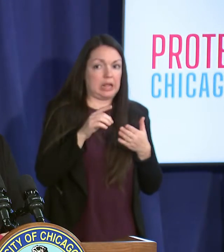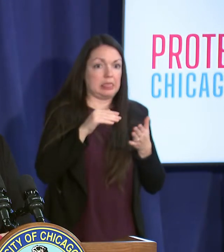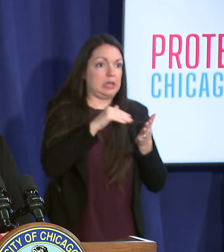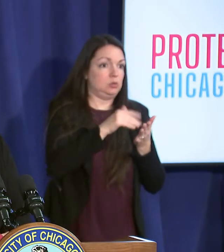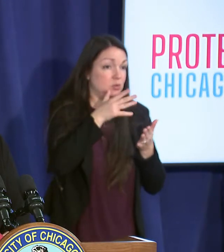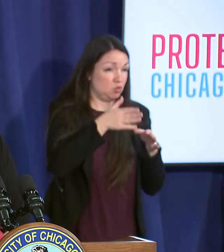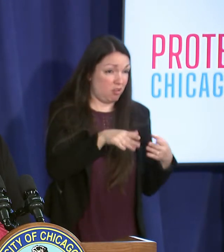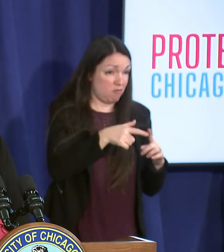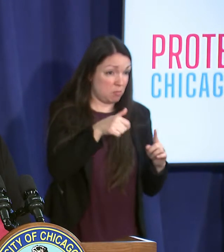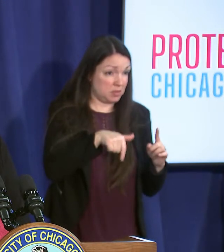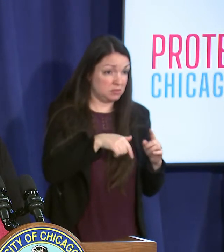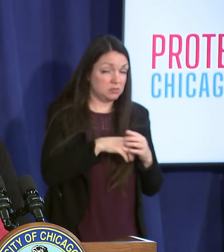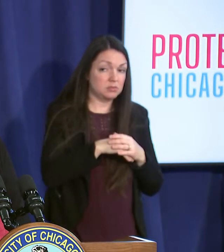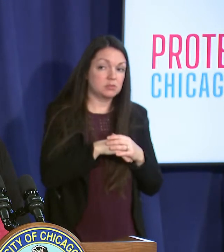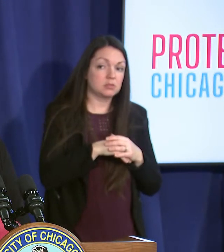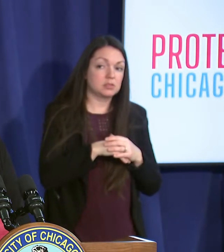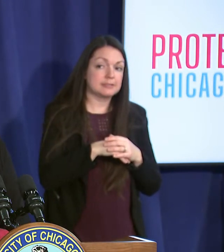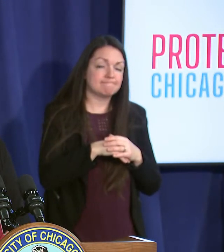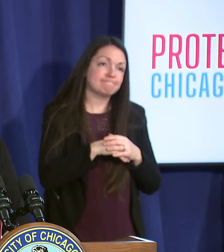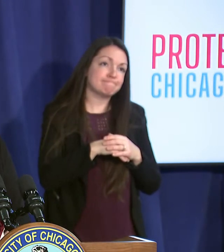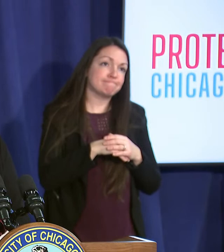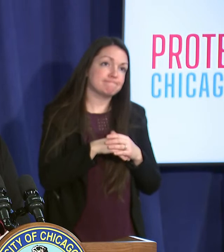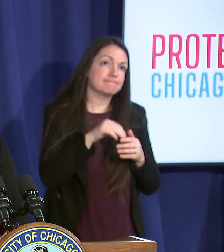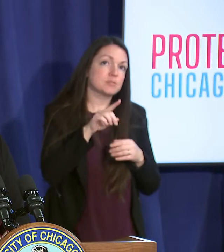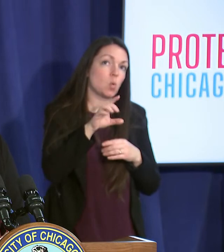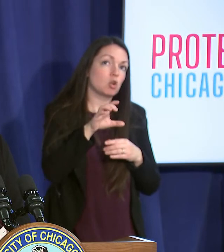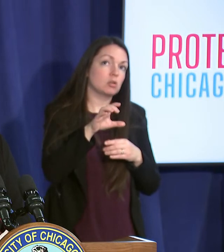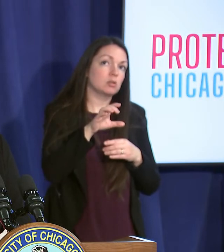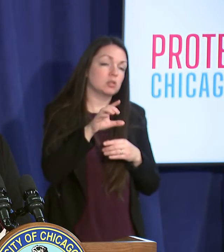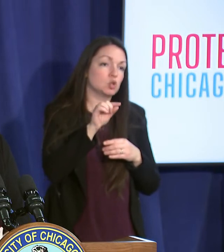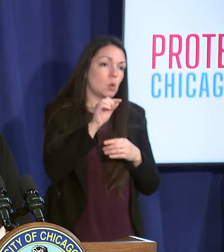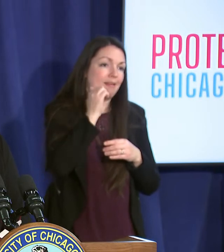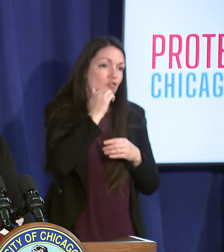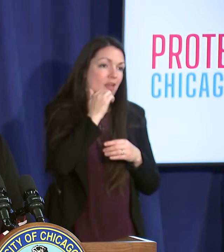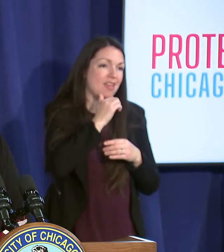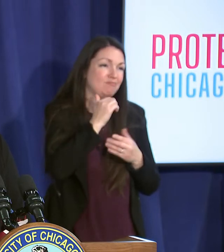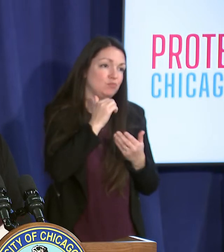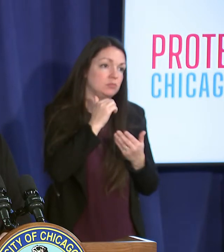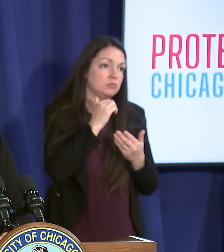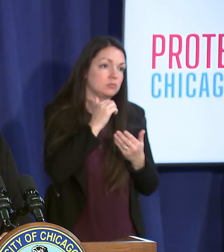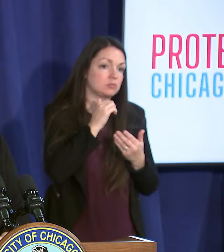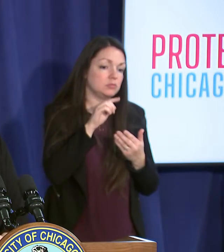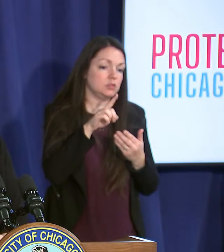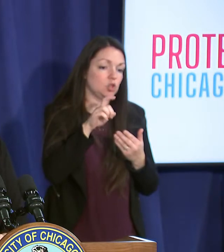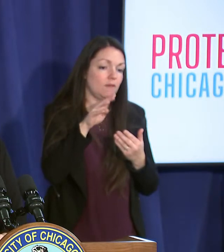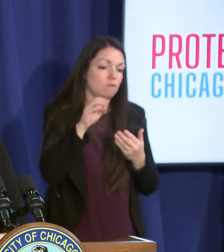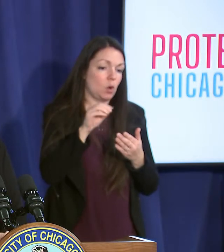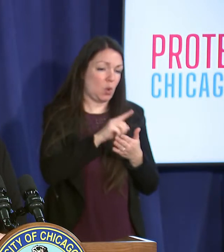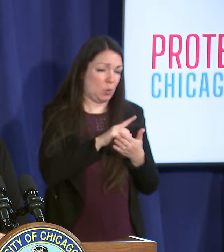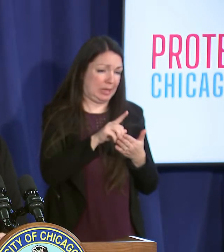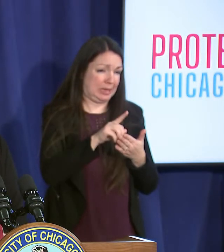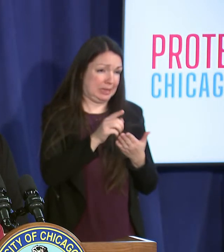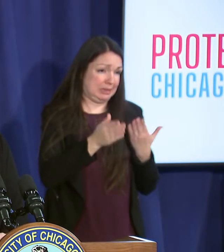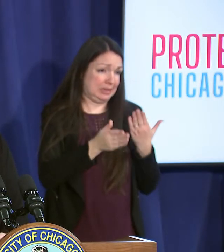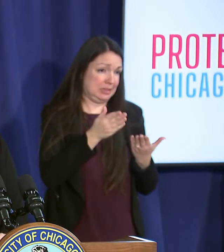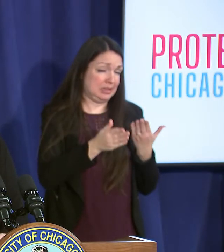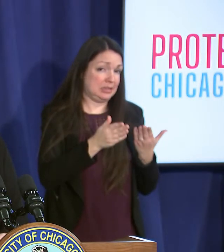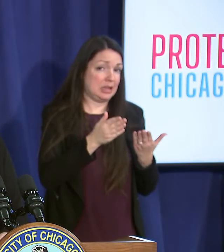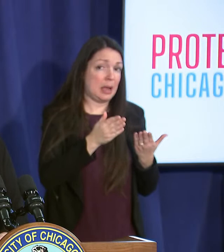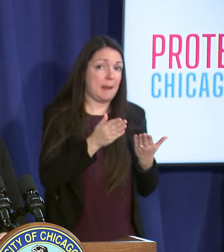are going to die from this? No. So 20 a day, what is it, 140 a week or something like this.